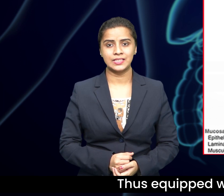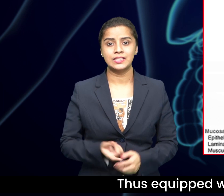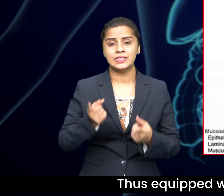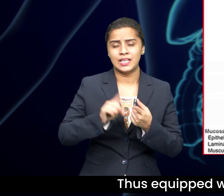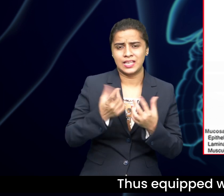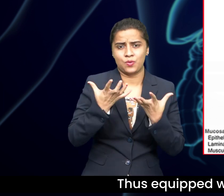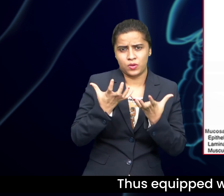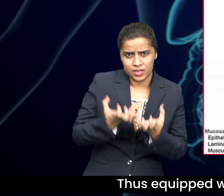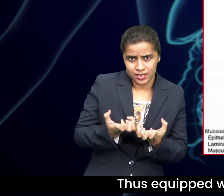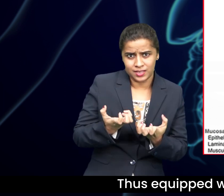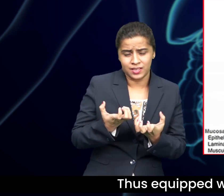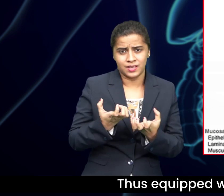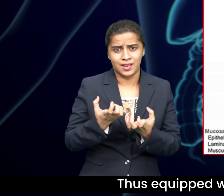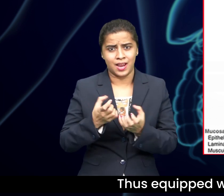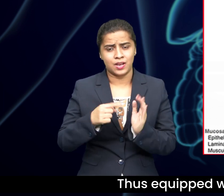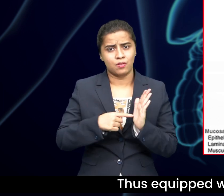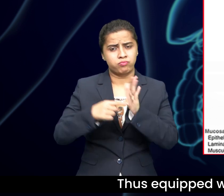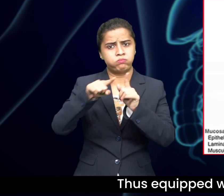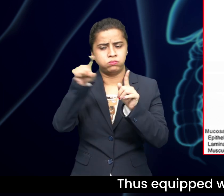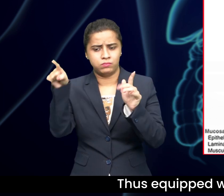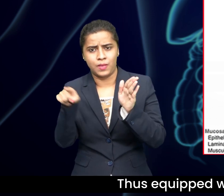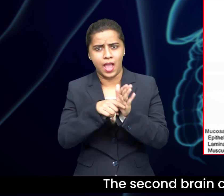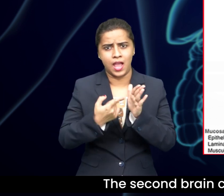Thus, equipped with its reflexes and